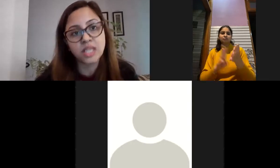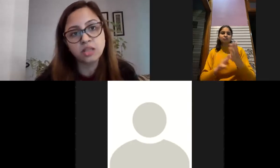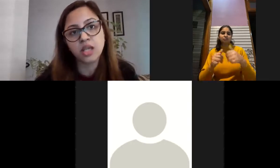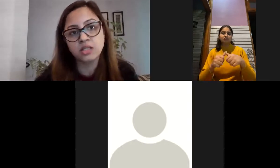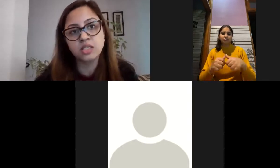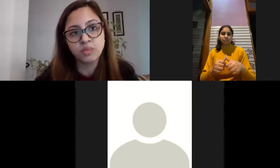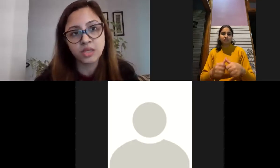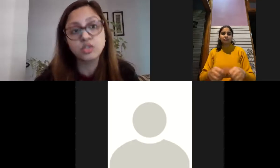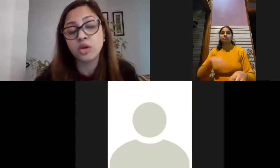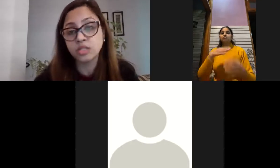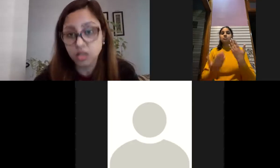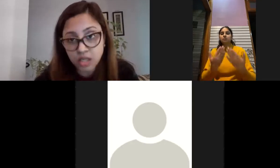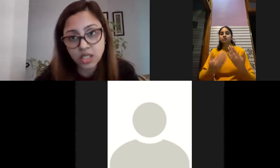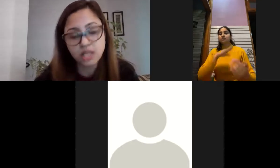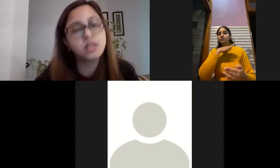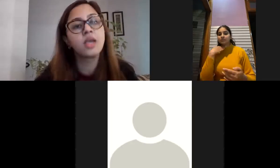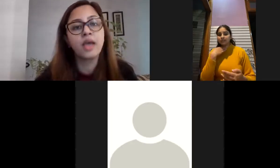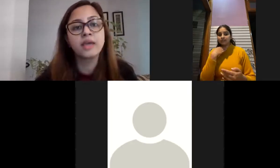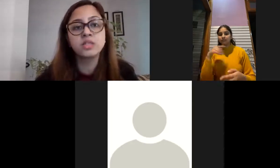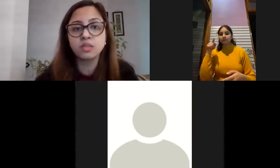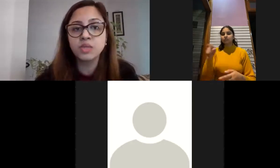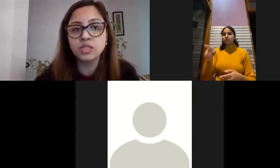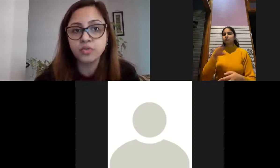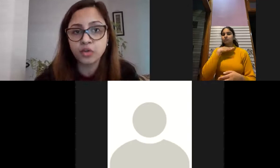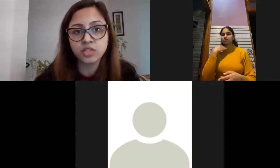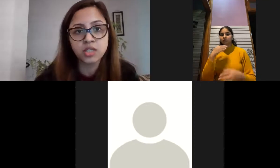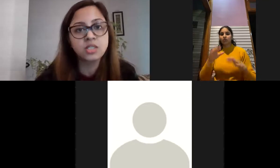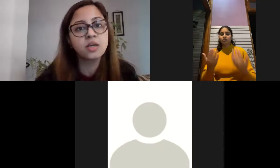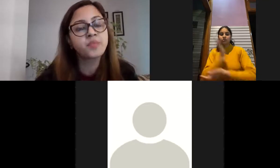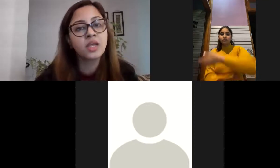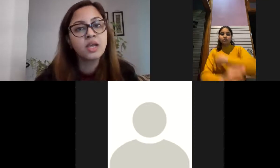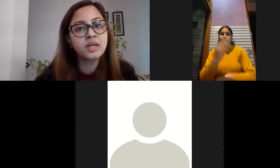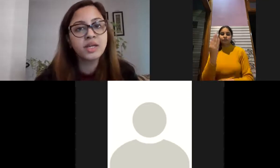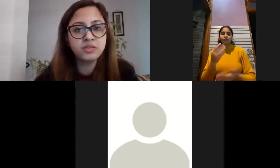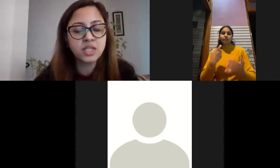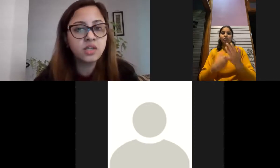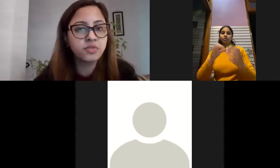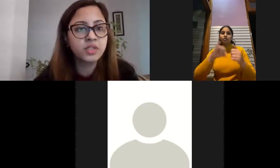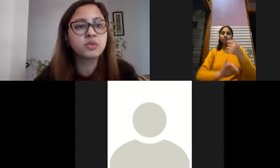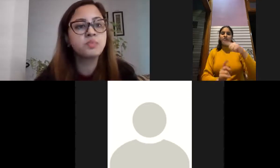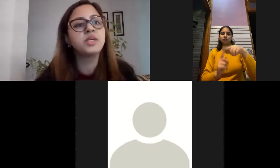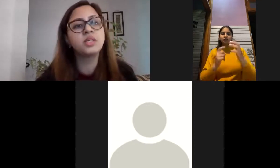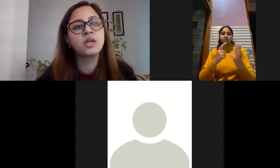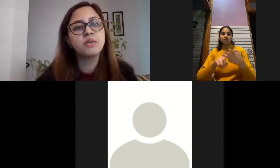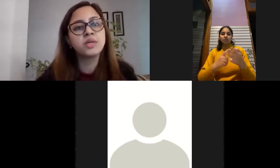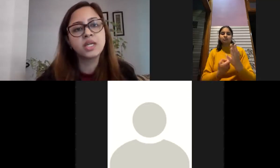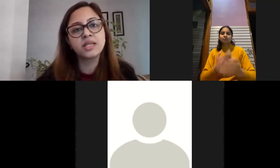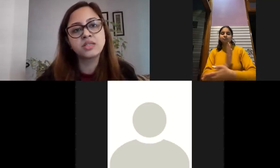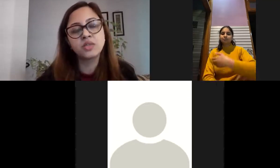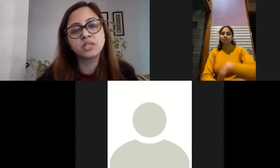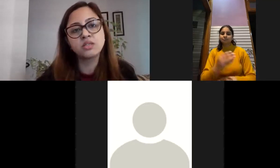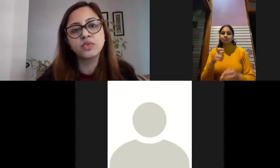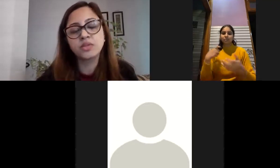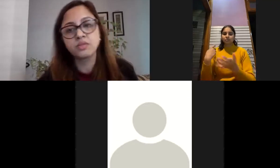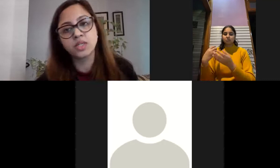causes the death and disability, causes her death and disability of Rochester. Another reading of it could be Bertha as